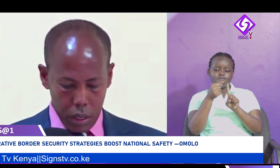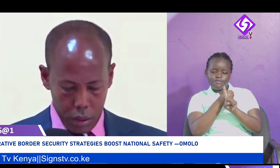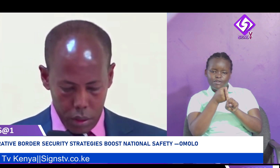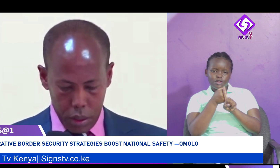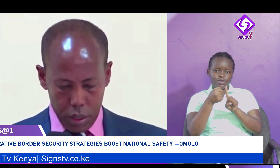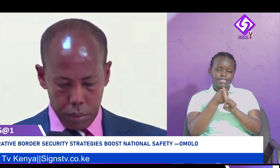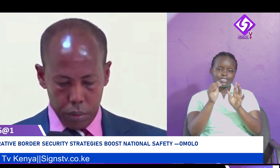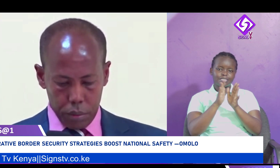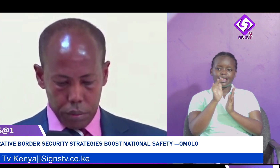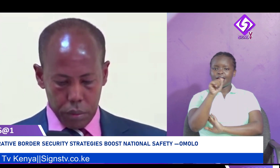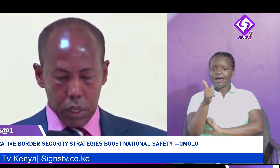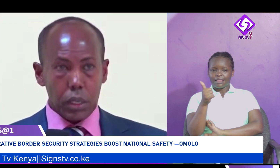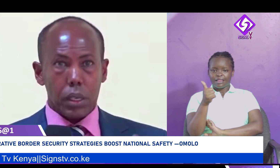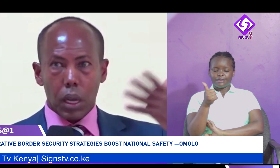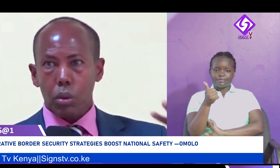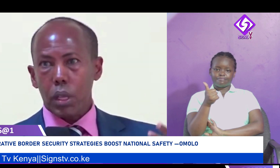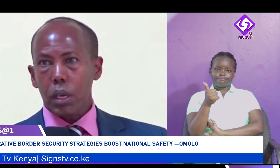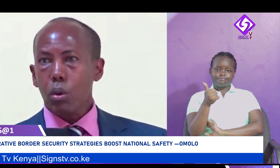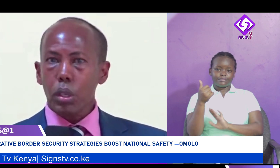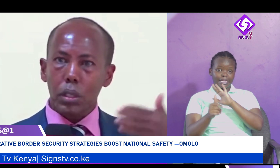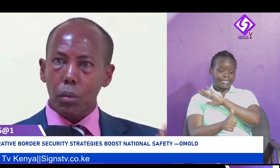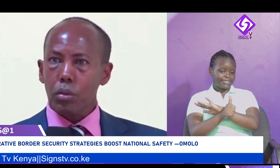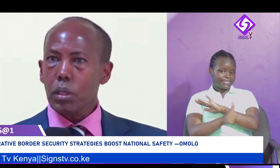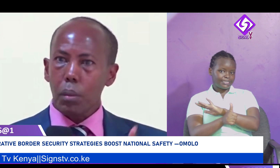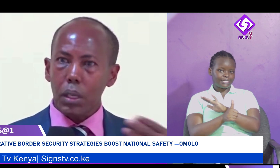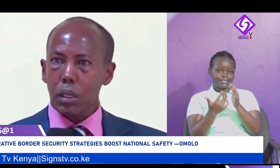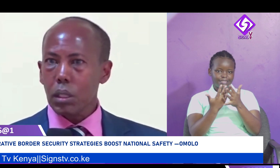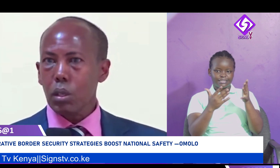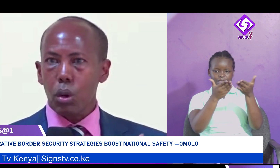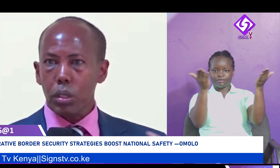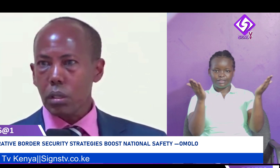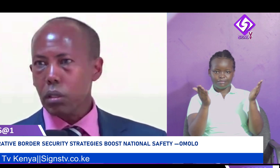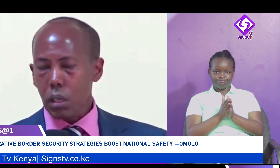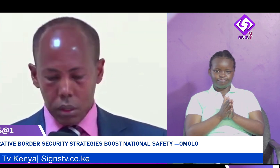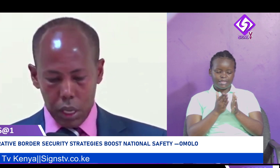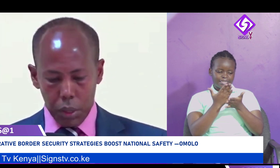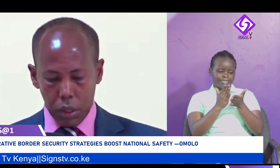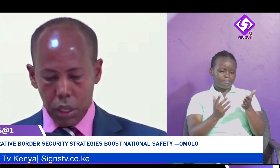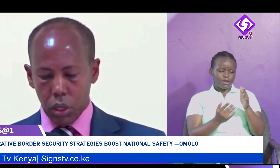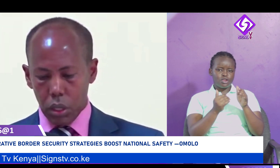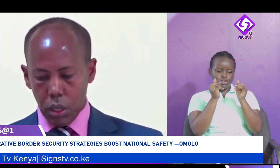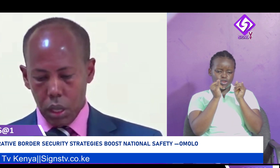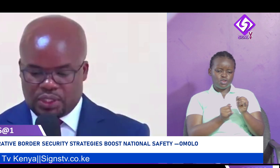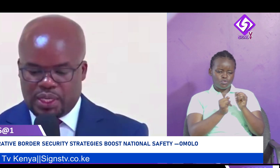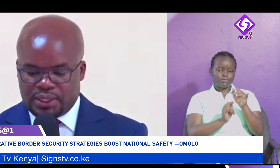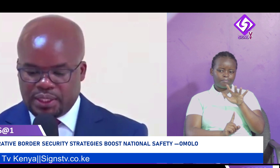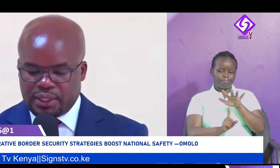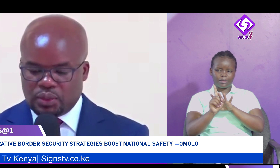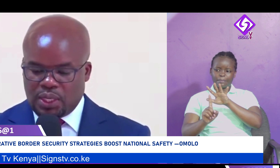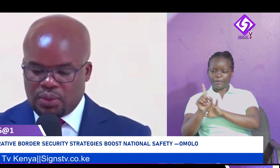other dangers out there, including some of these emerging technologies, cybersecurity. As we undertake this work,